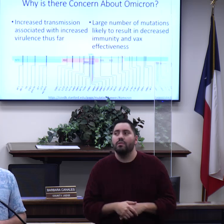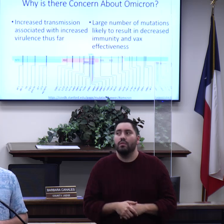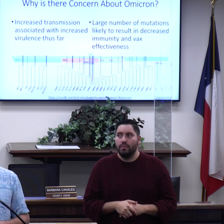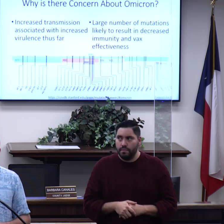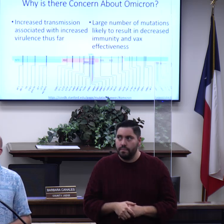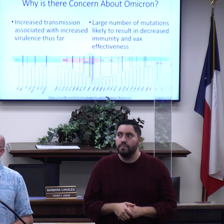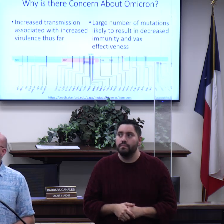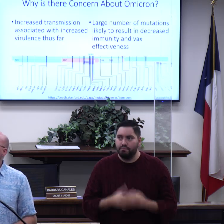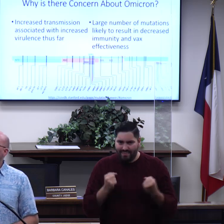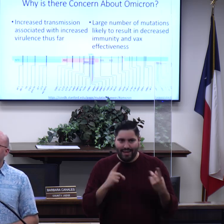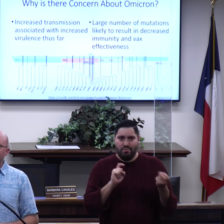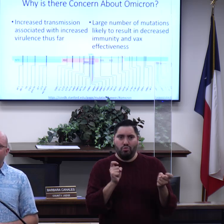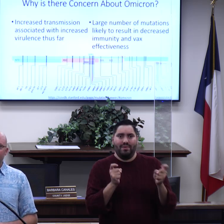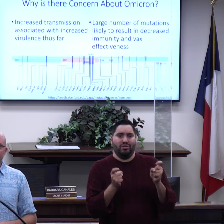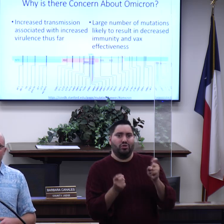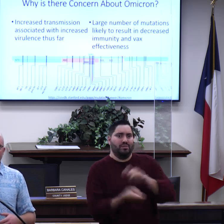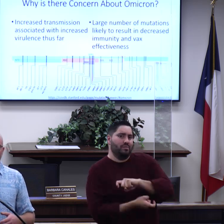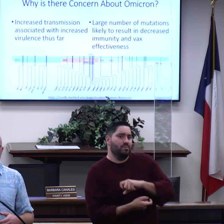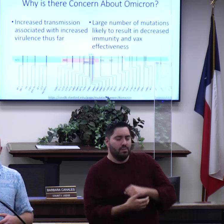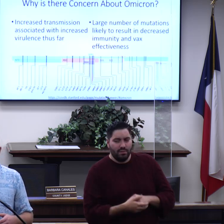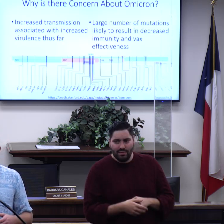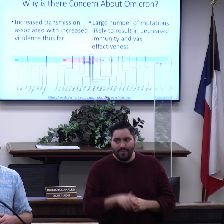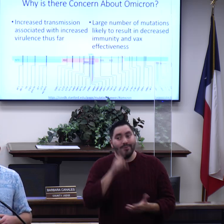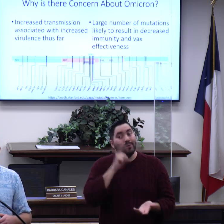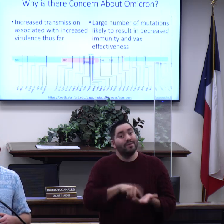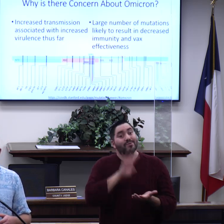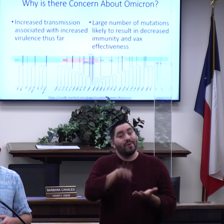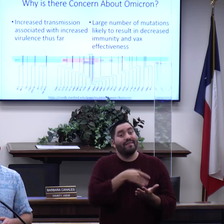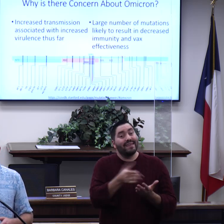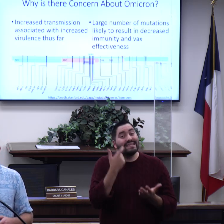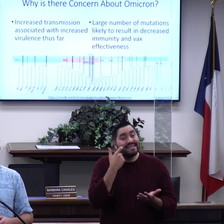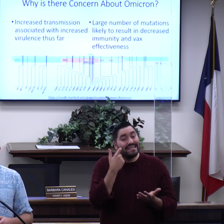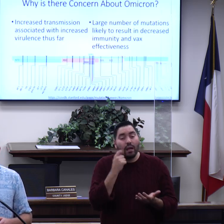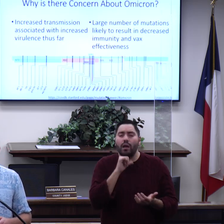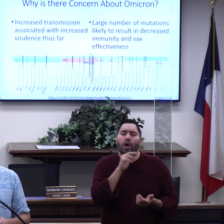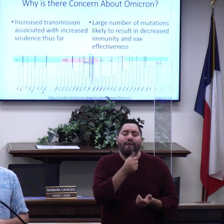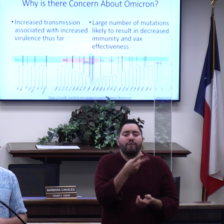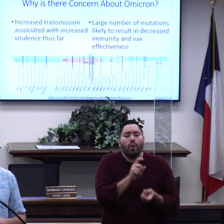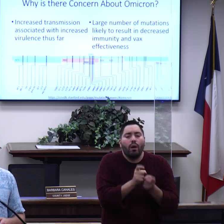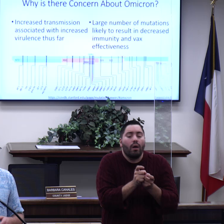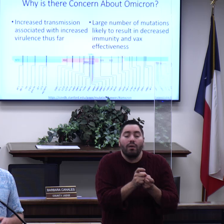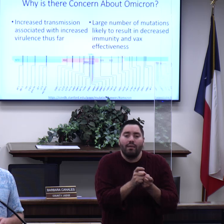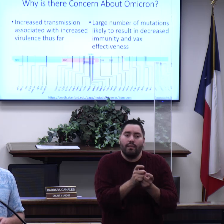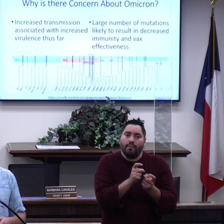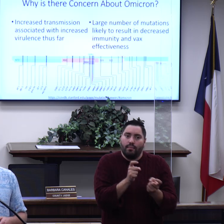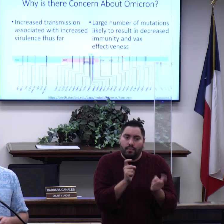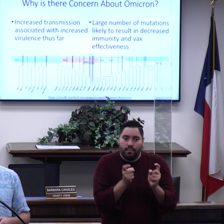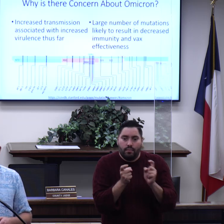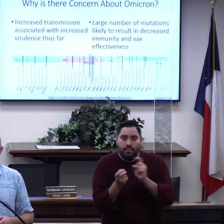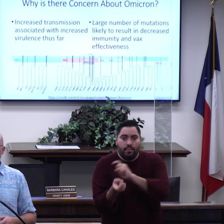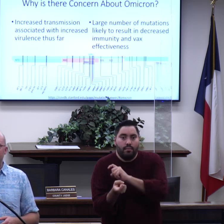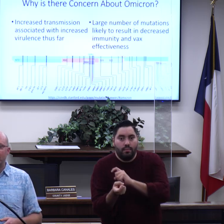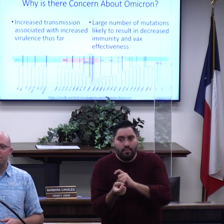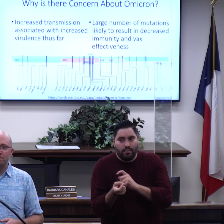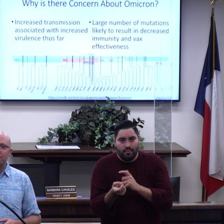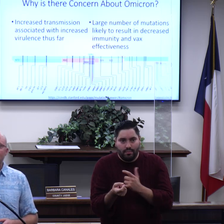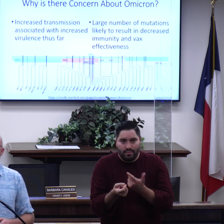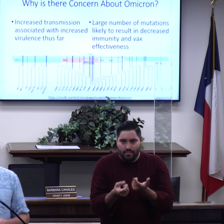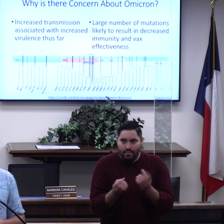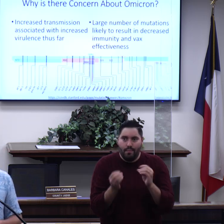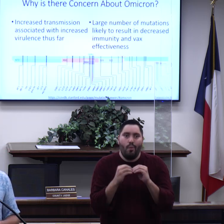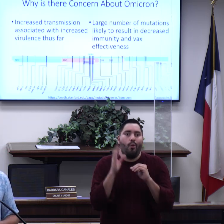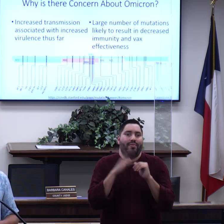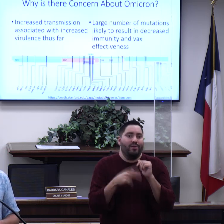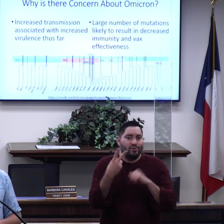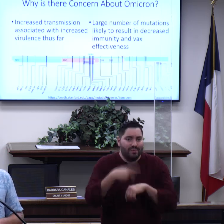big concern here. And you saw that graphic earlier. It's not a couple more mutations. It's more than twice as many mutations